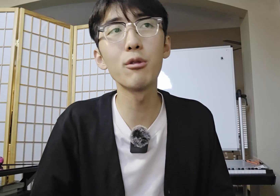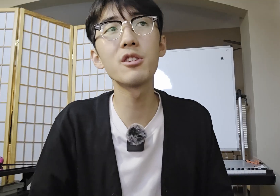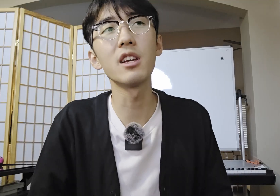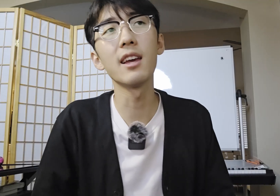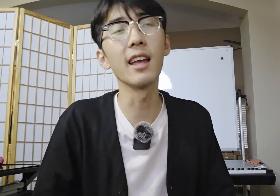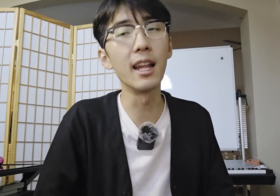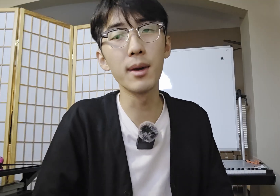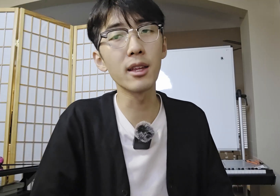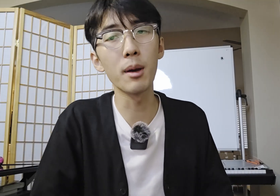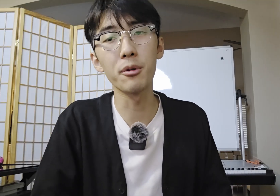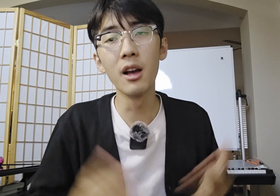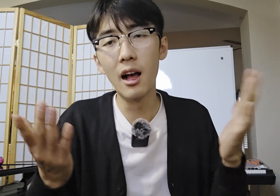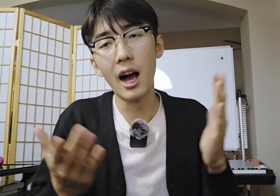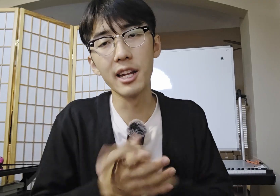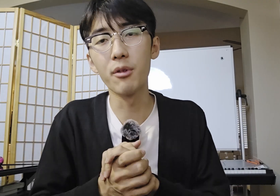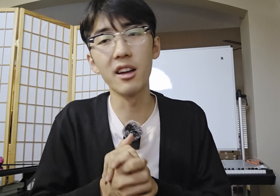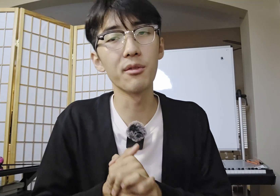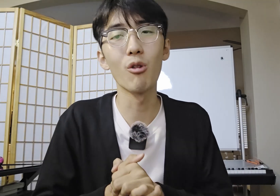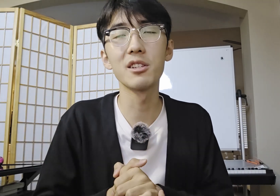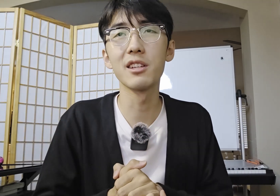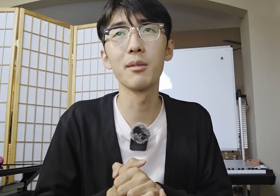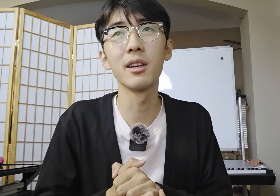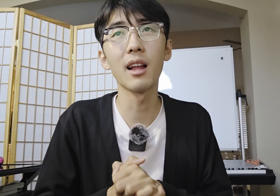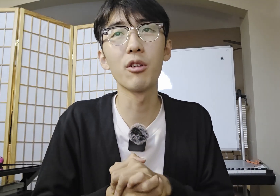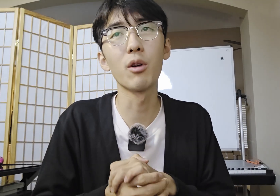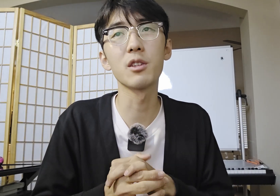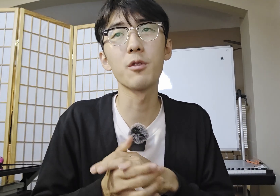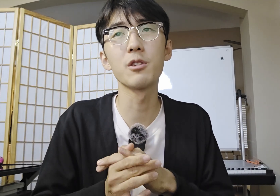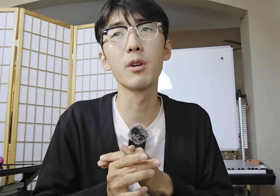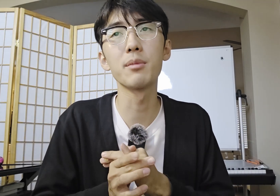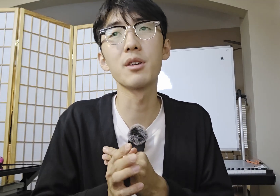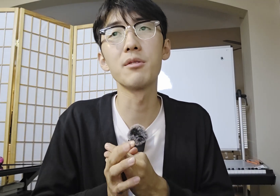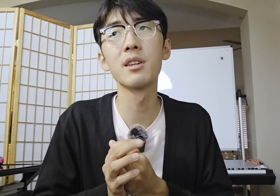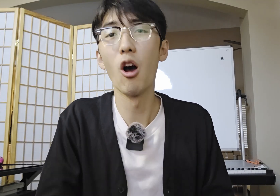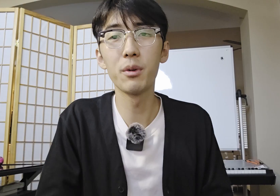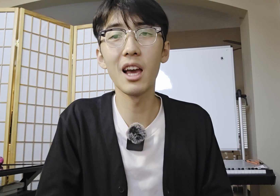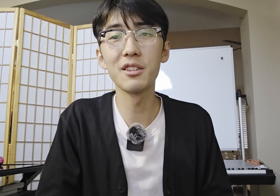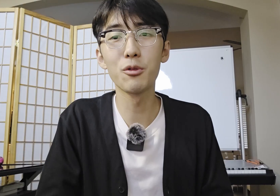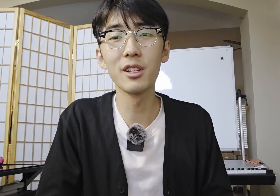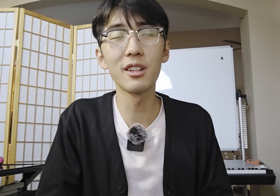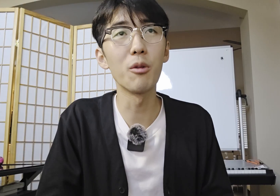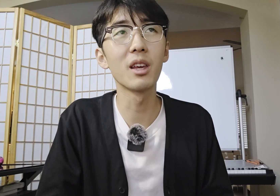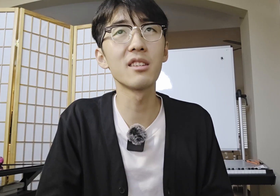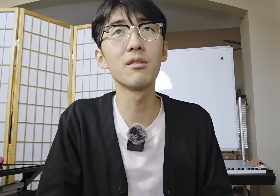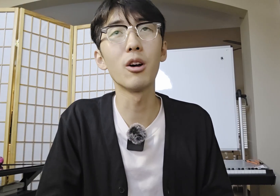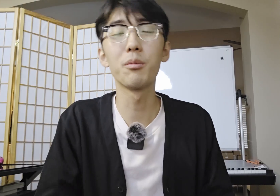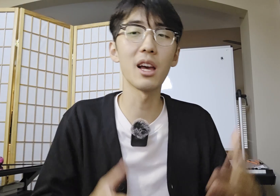language in the anime, and you remember, I never watched this anime. I only watched the first 3 episodes. Hope you guys enjoyed it. Hope you guys